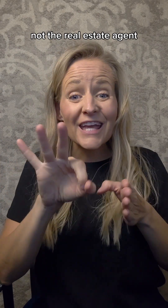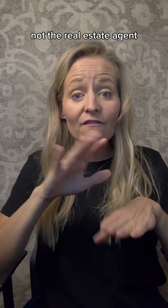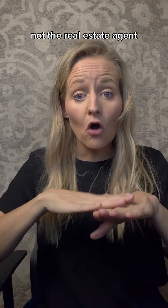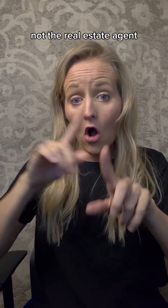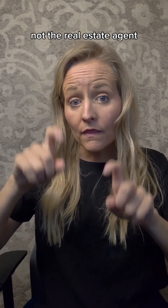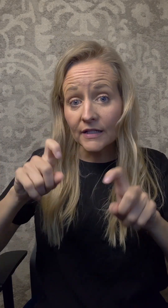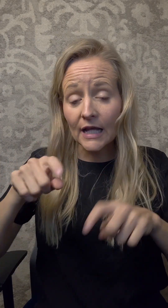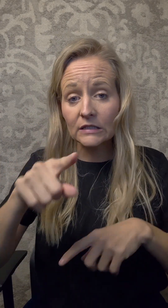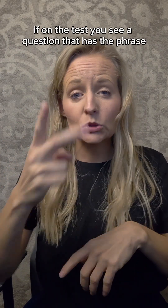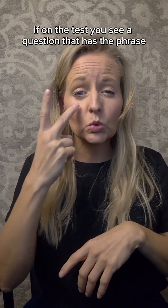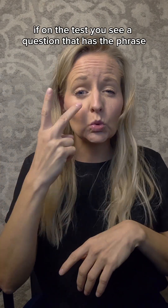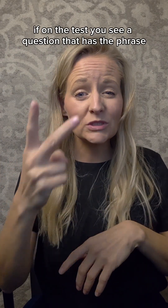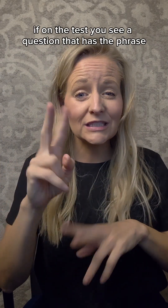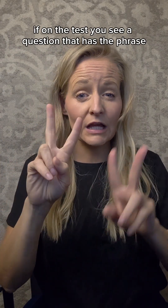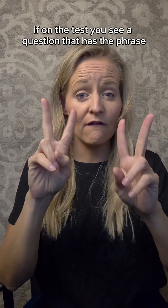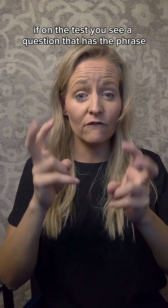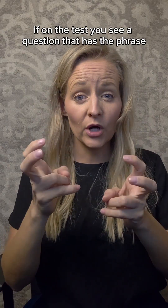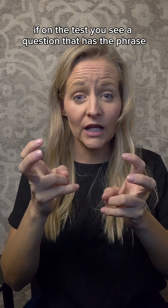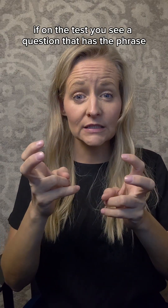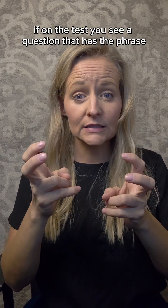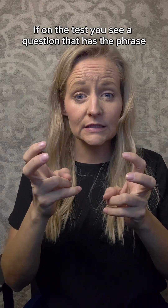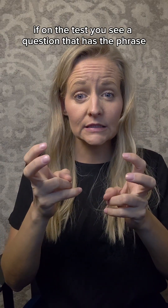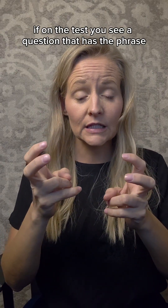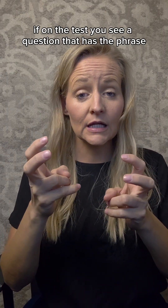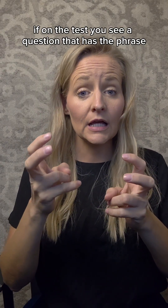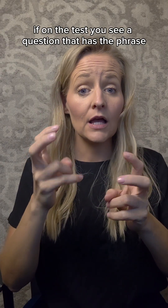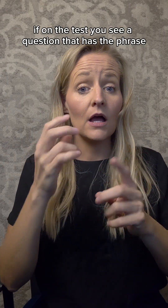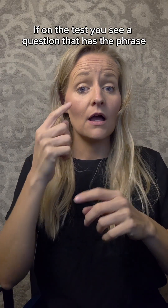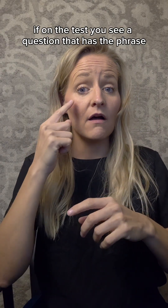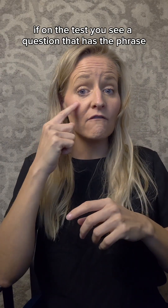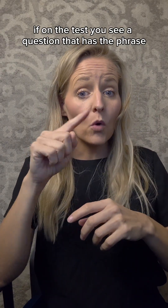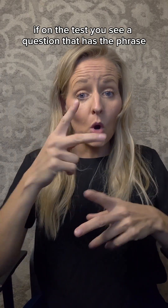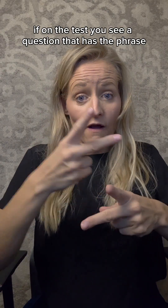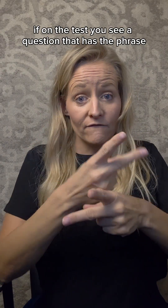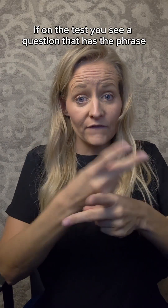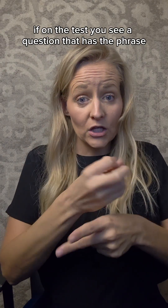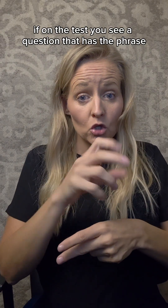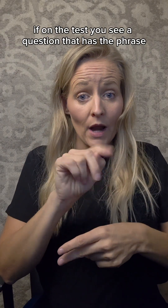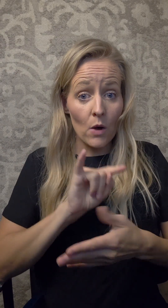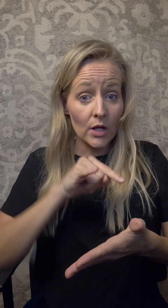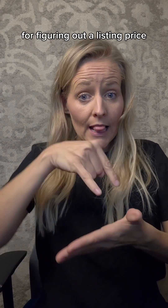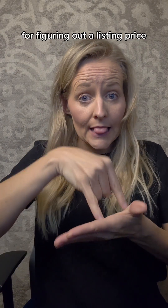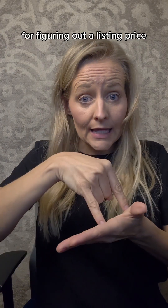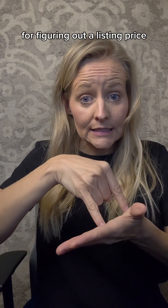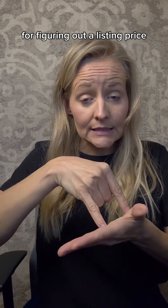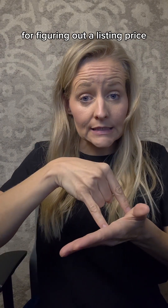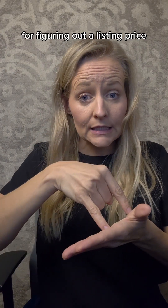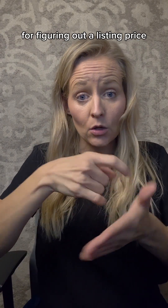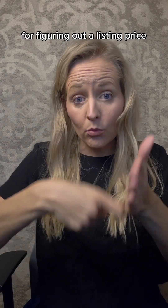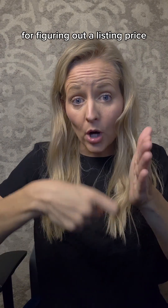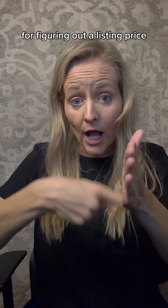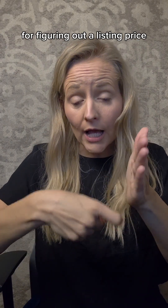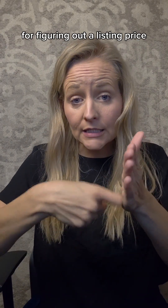agent. If on the test you see a question that has the phrase for figuring out a listing